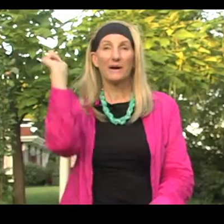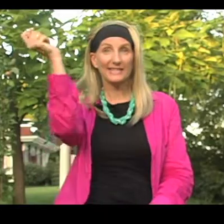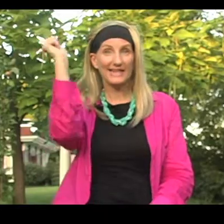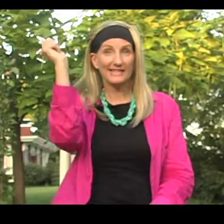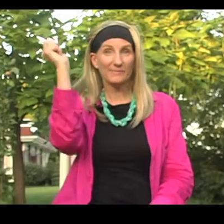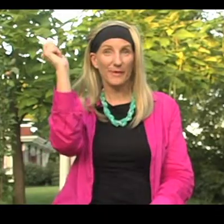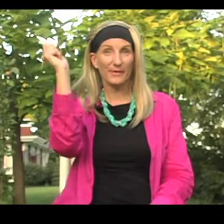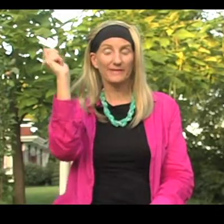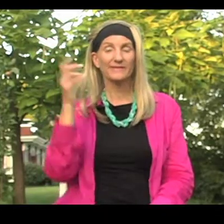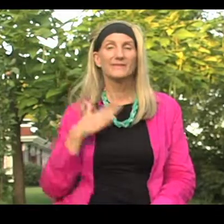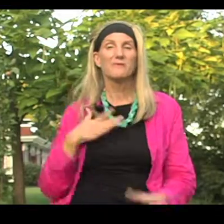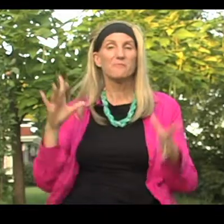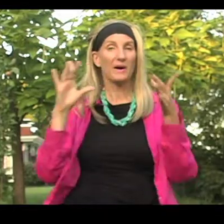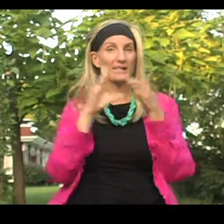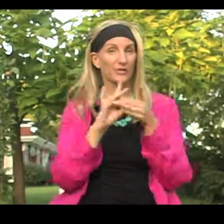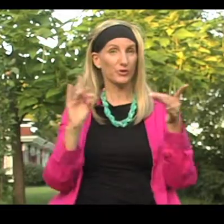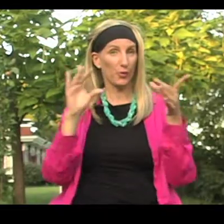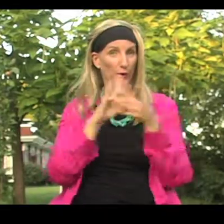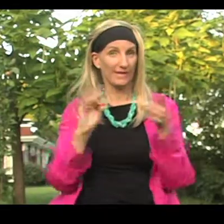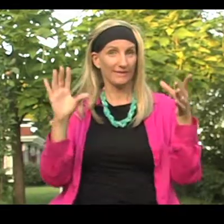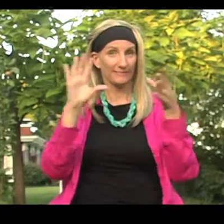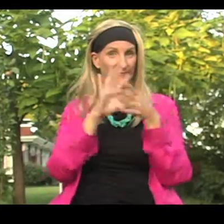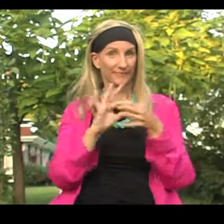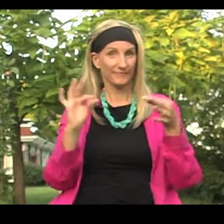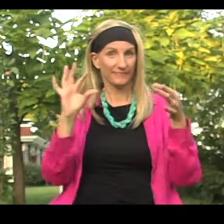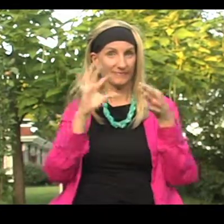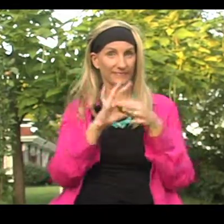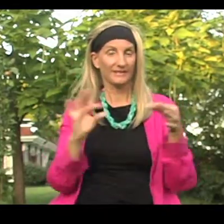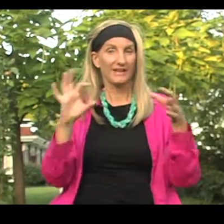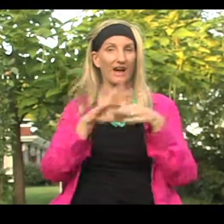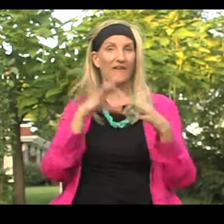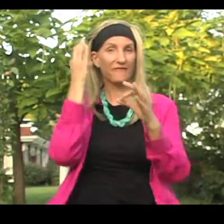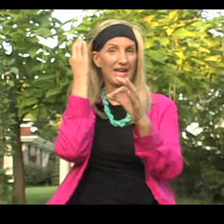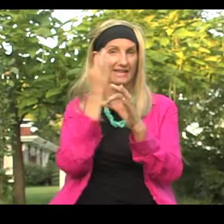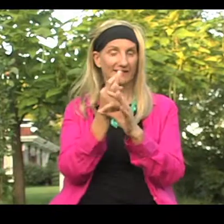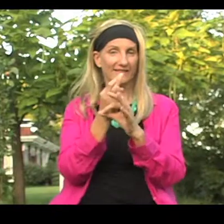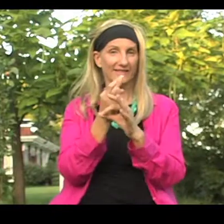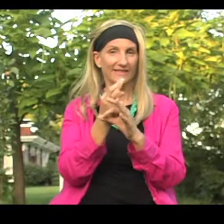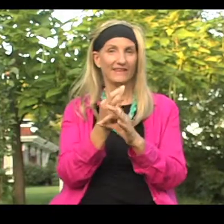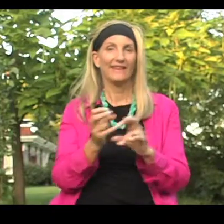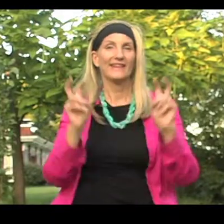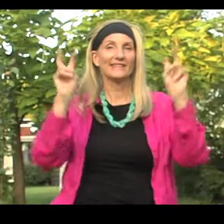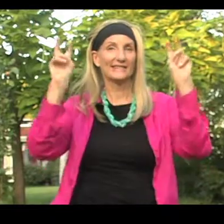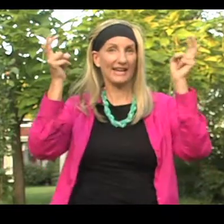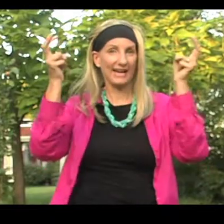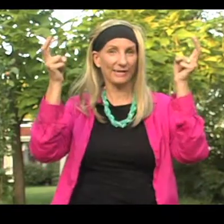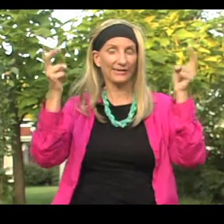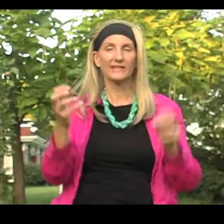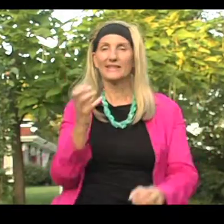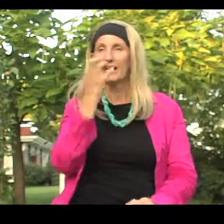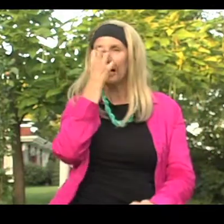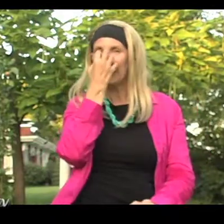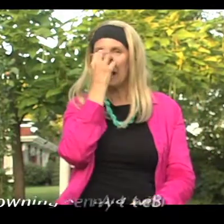My testimony, my story of faith is entitled